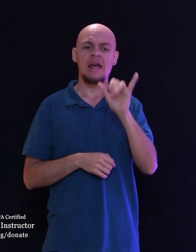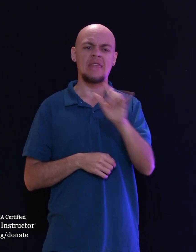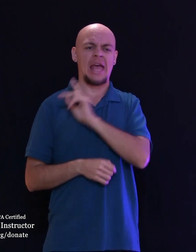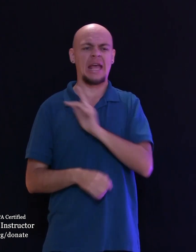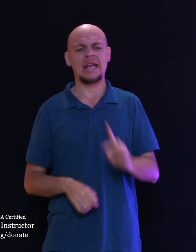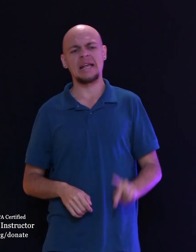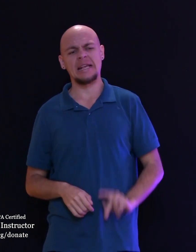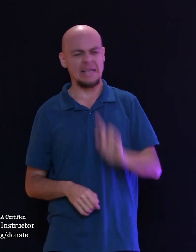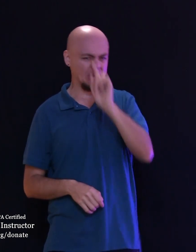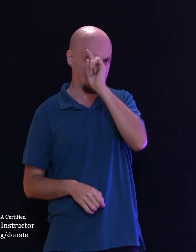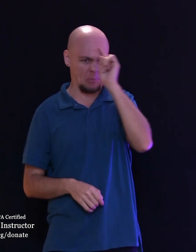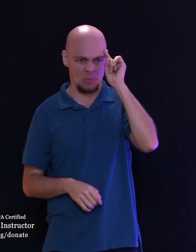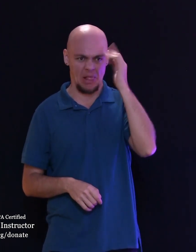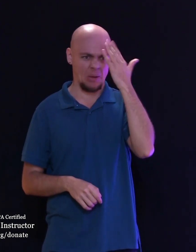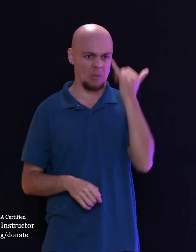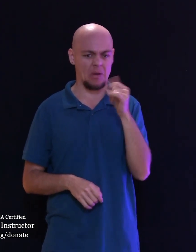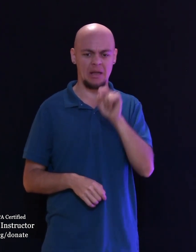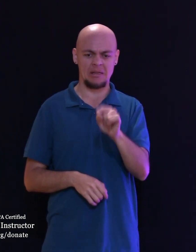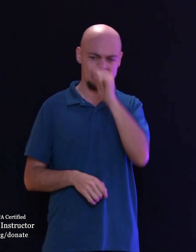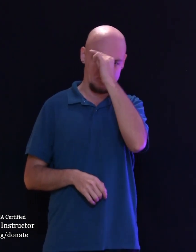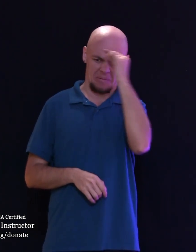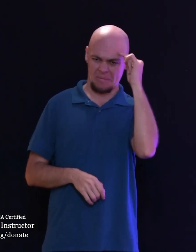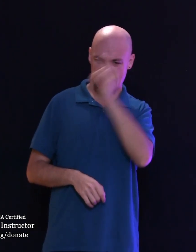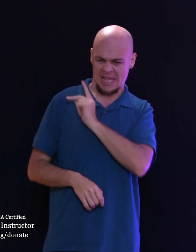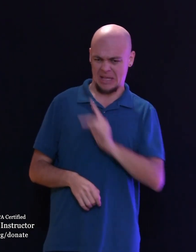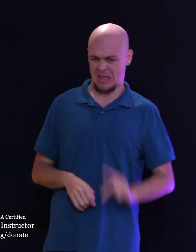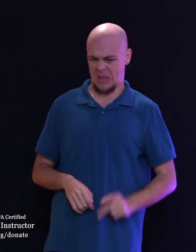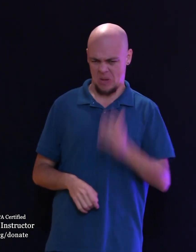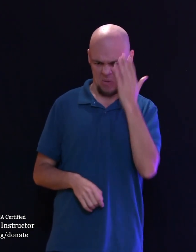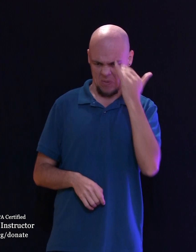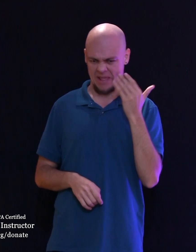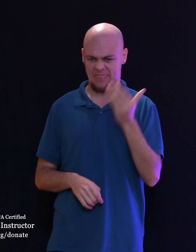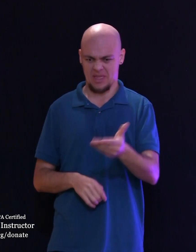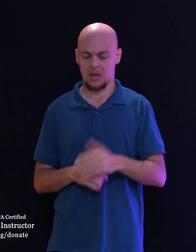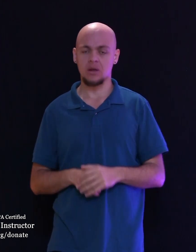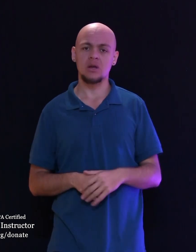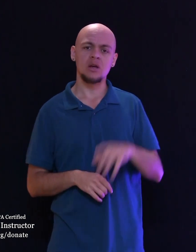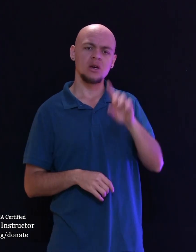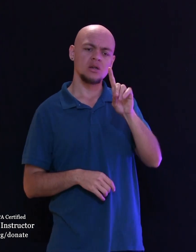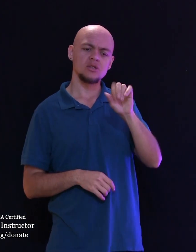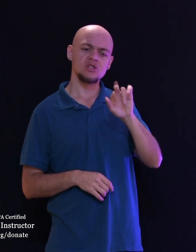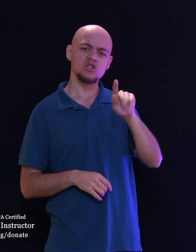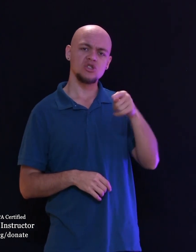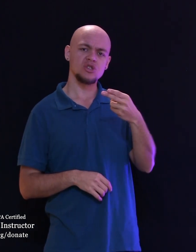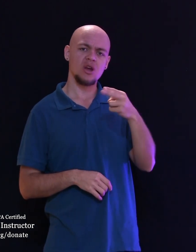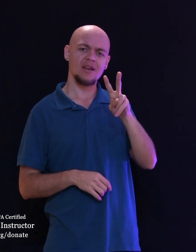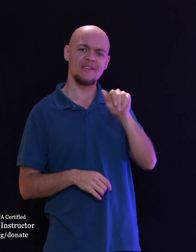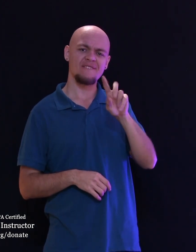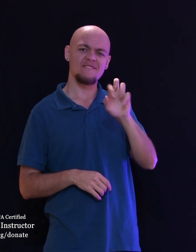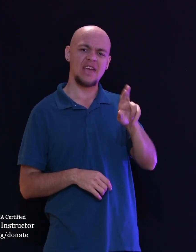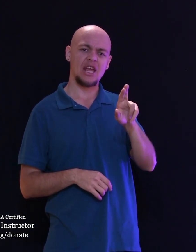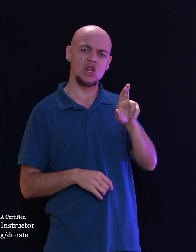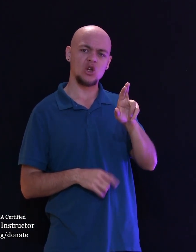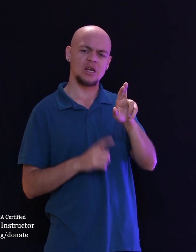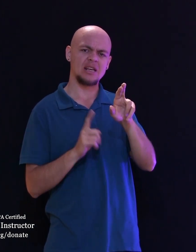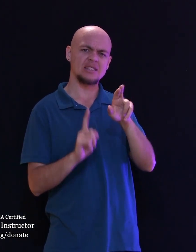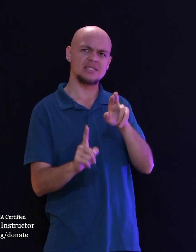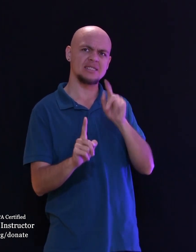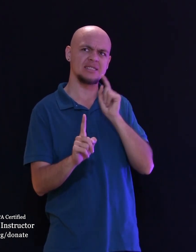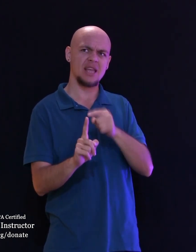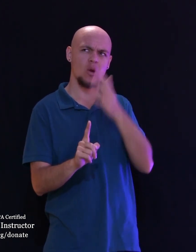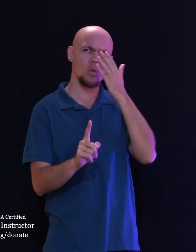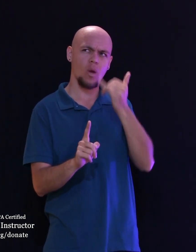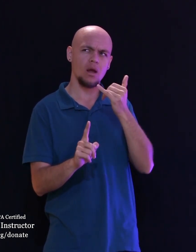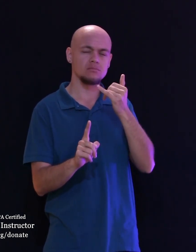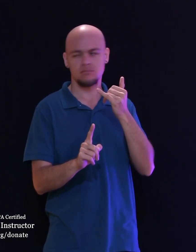Why is that king black? Why do you have black kings in there? Why is Darth Vader in that scene? No. Okay, that one I'll